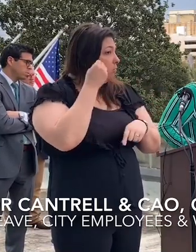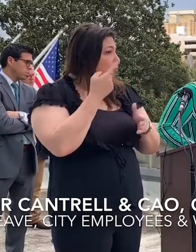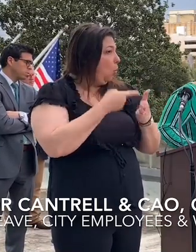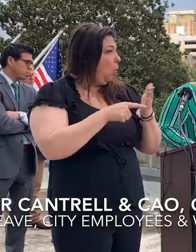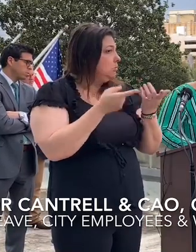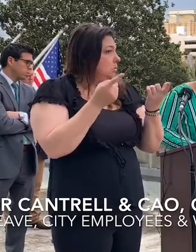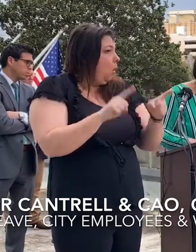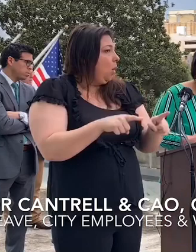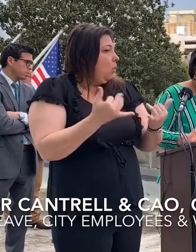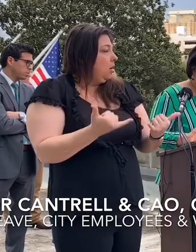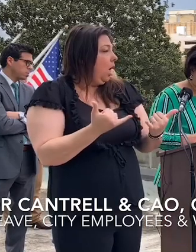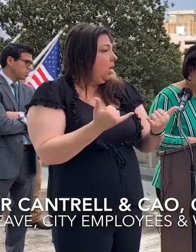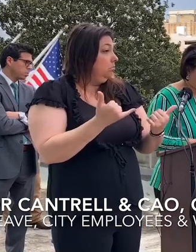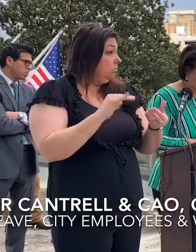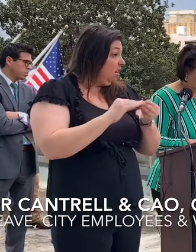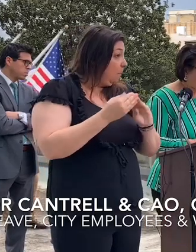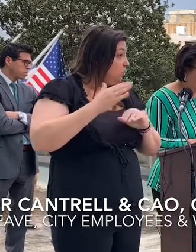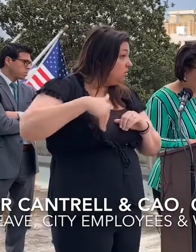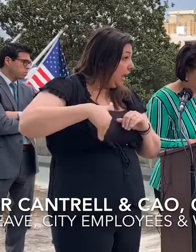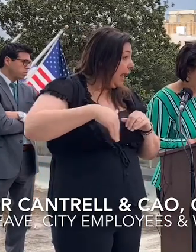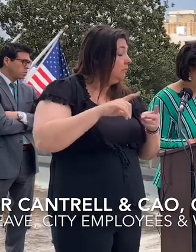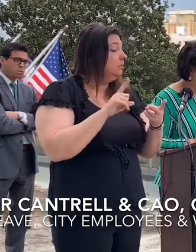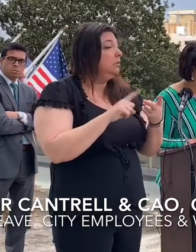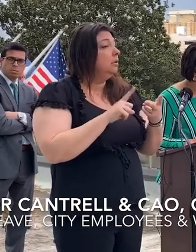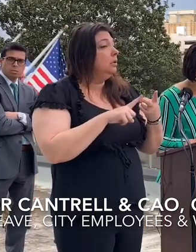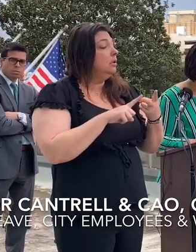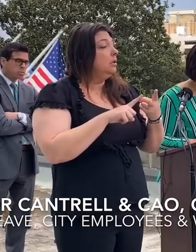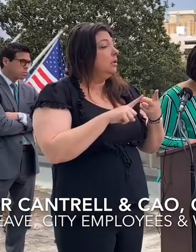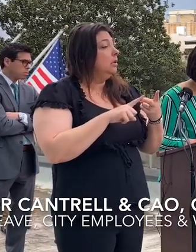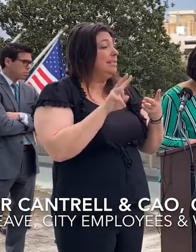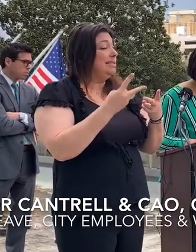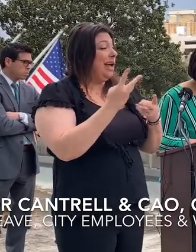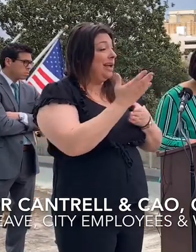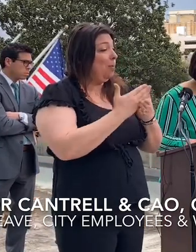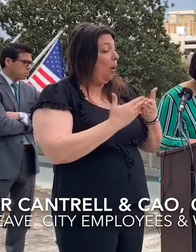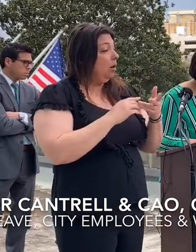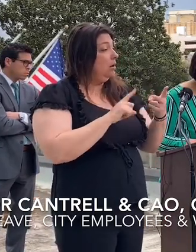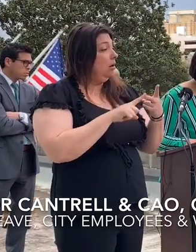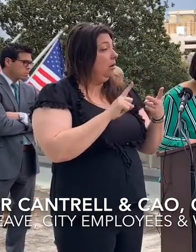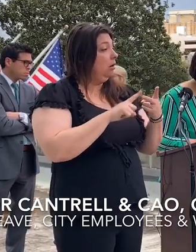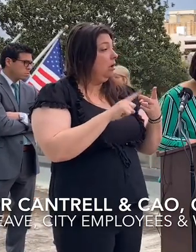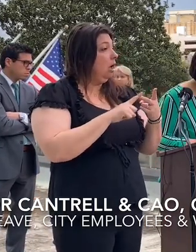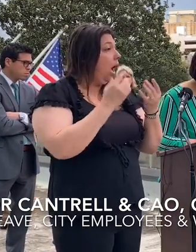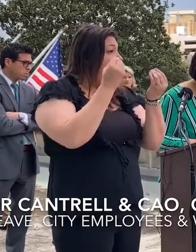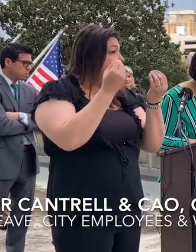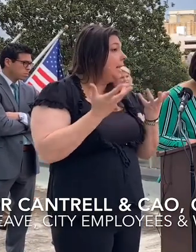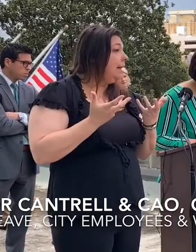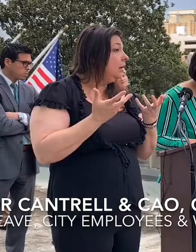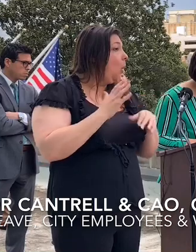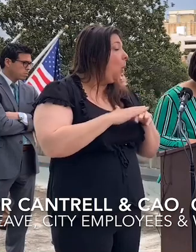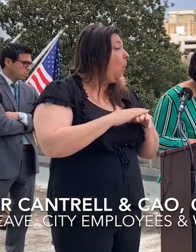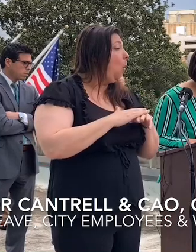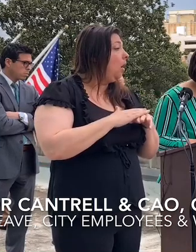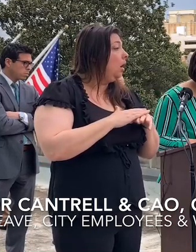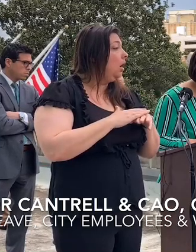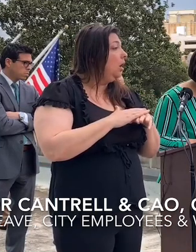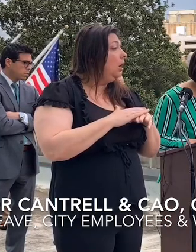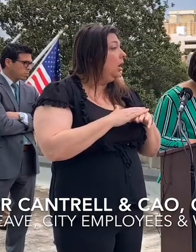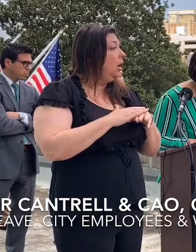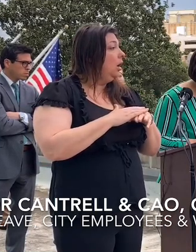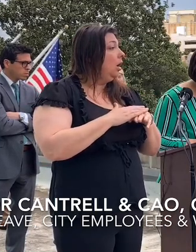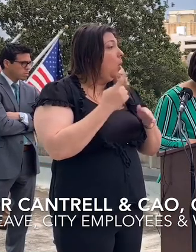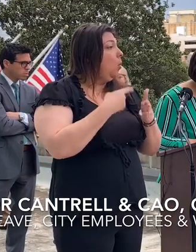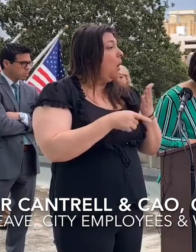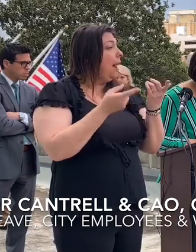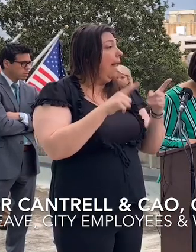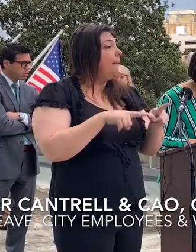Do we have any numbers on that yet? The second part of this is trying to get an update on what's being told to employees who